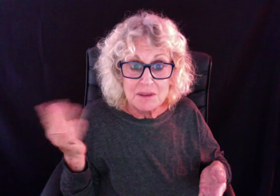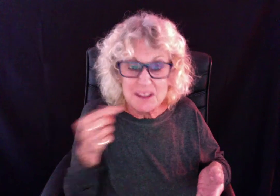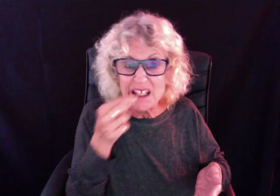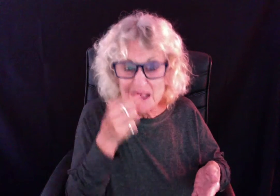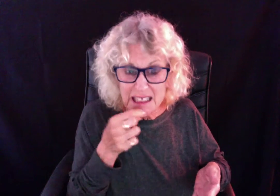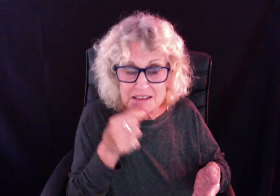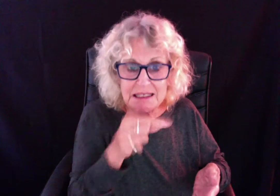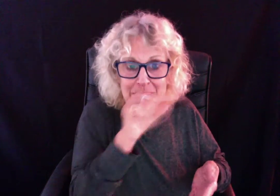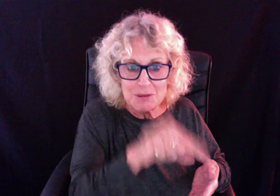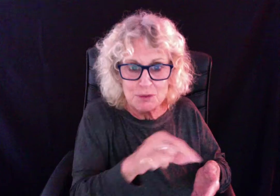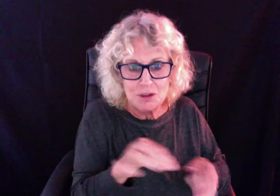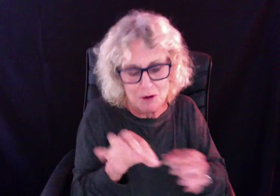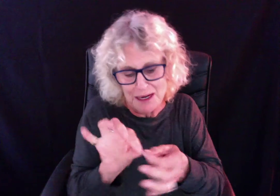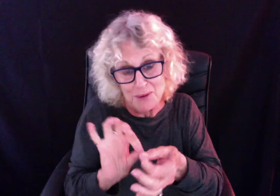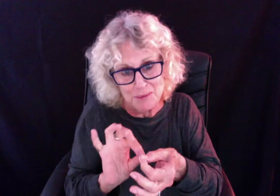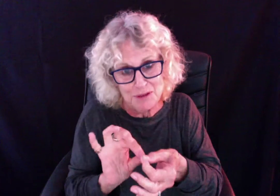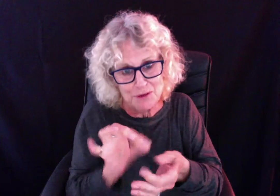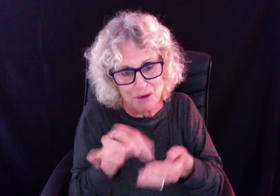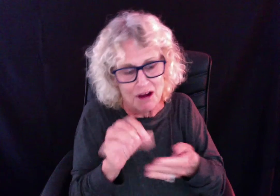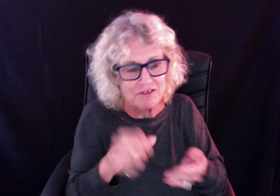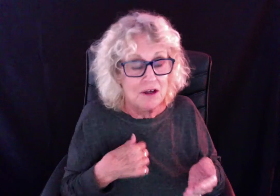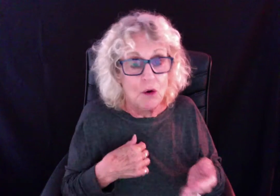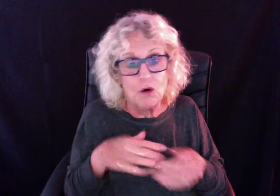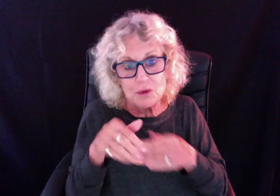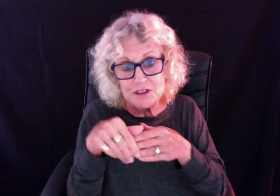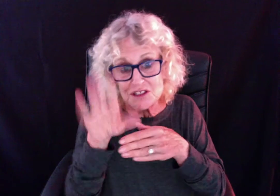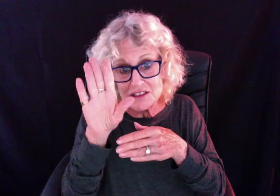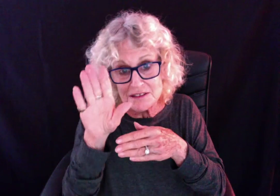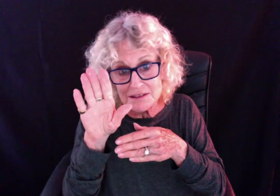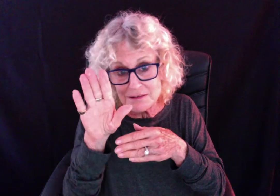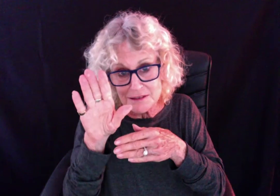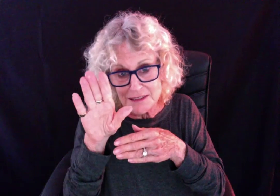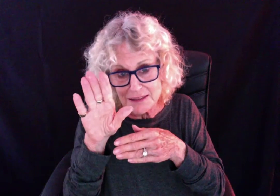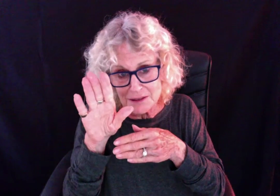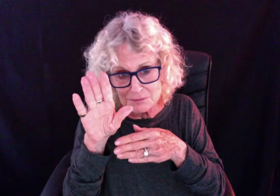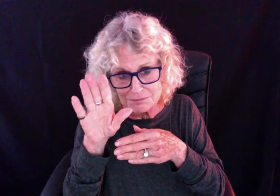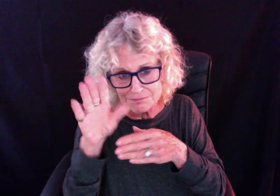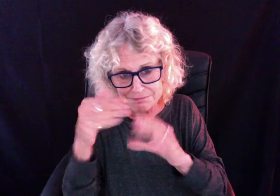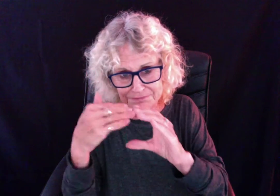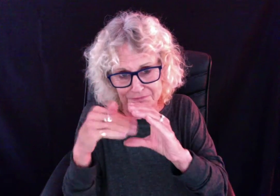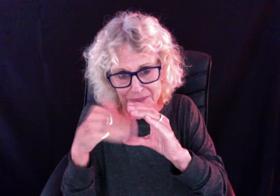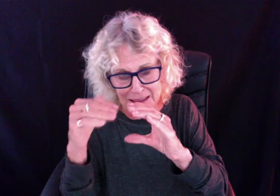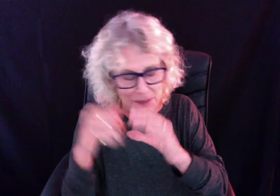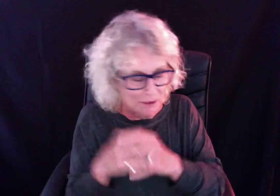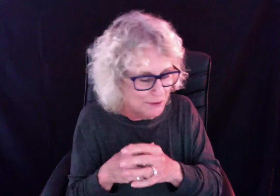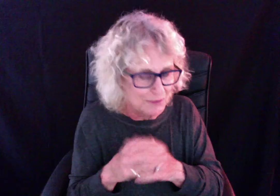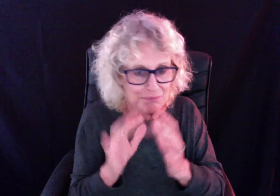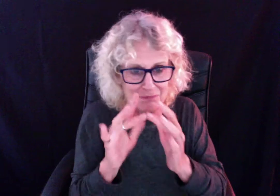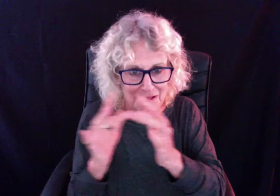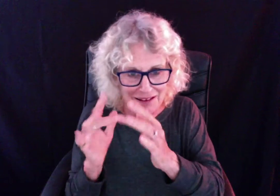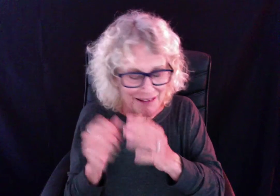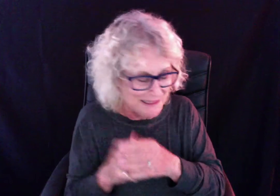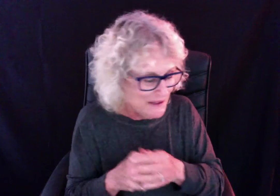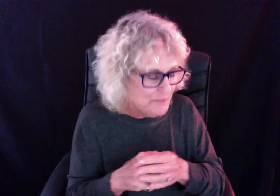had to lick the stamps and put them on. Now we peel them off, or we just send them by email or online.